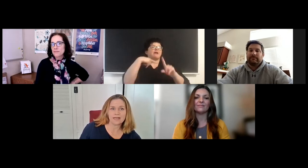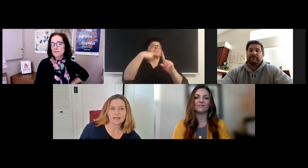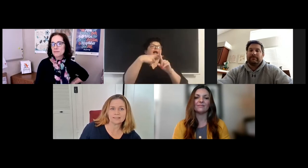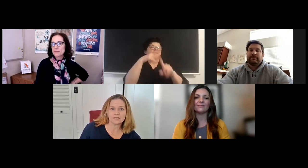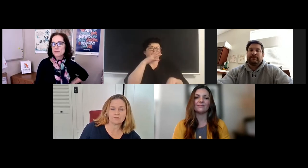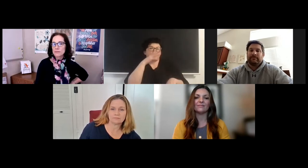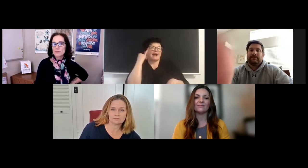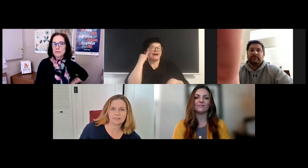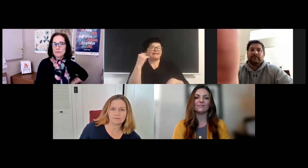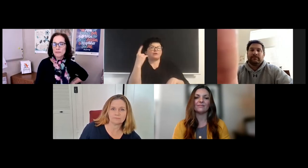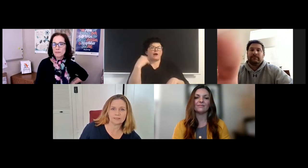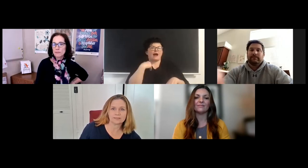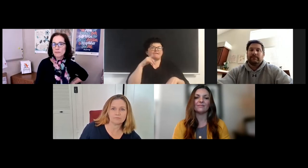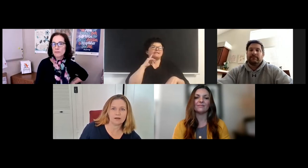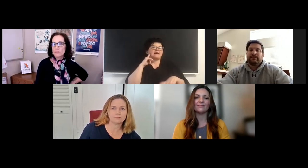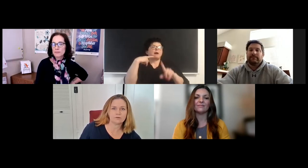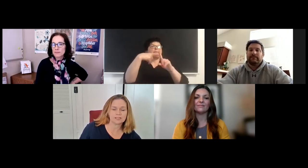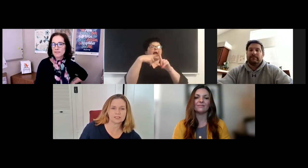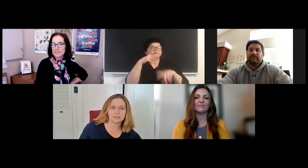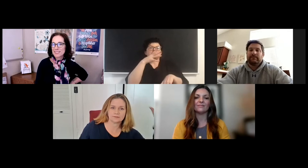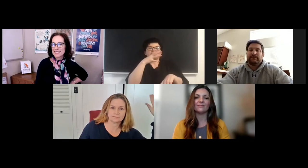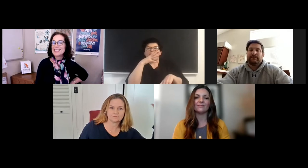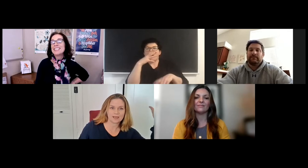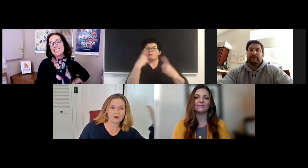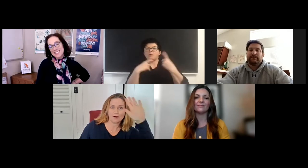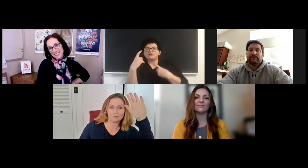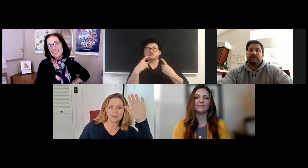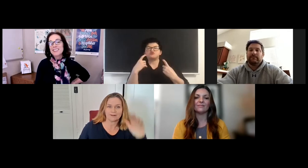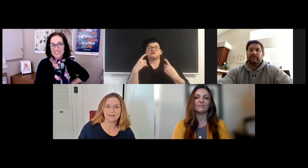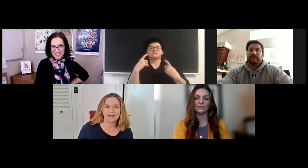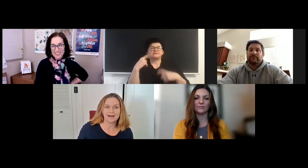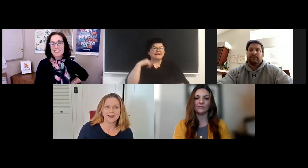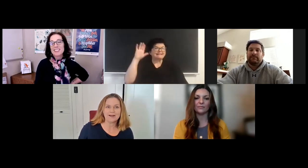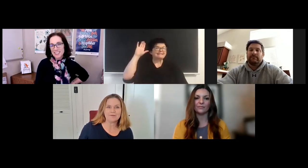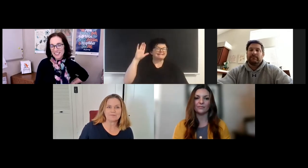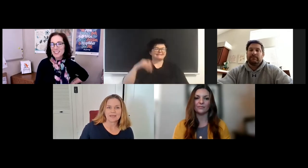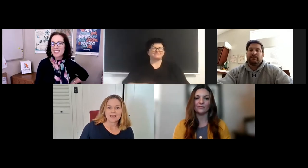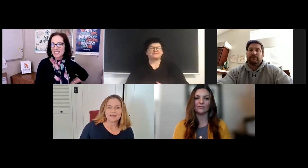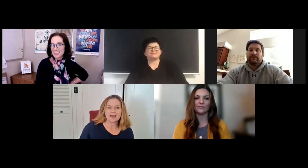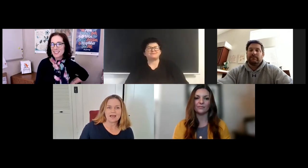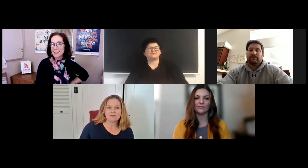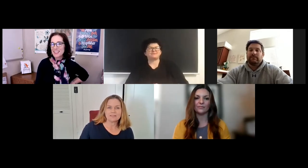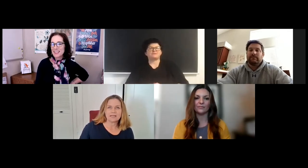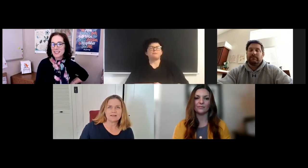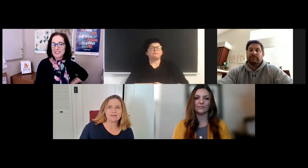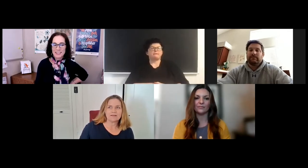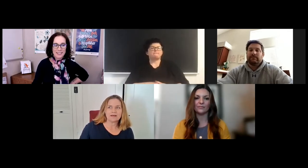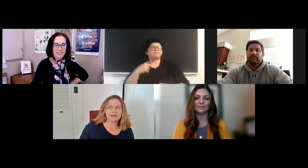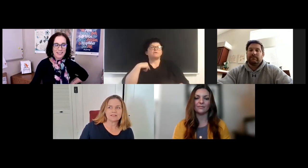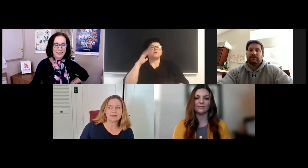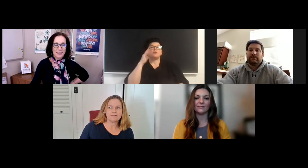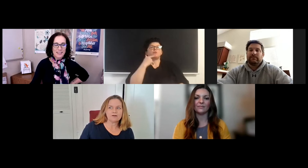anybody has any deaf plus mom questions, over here. Yeah, I would say that